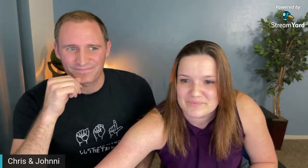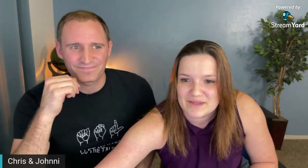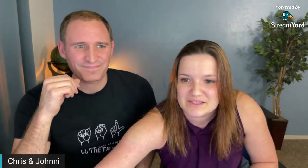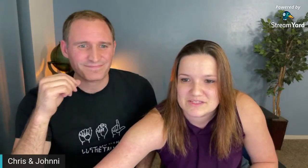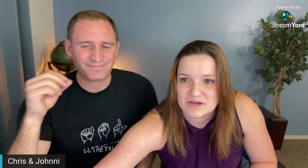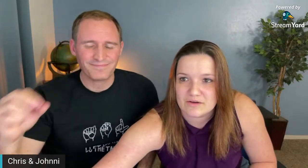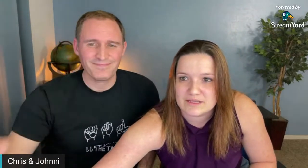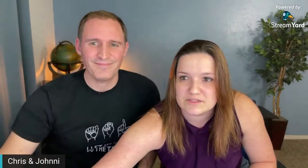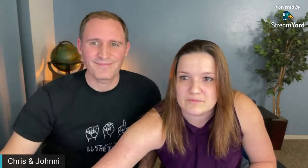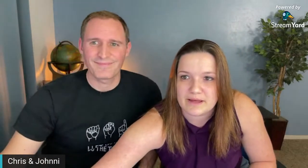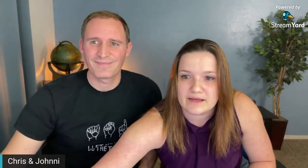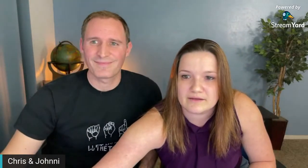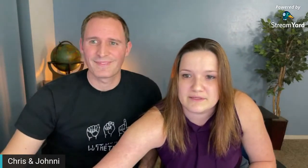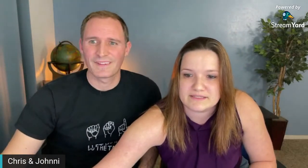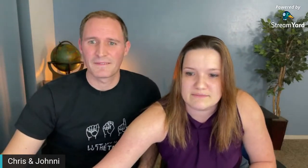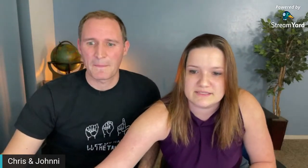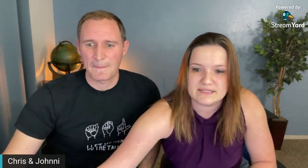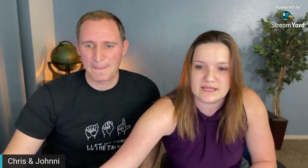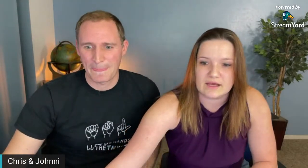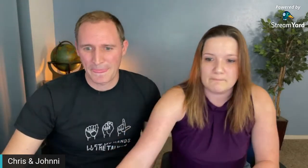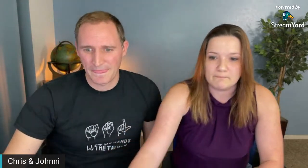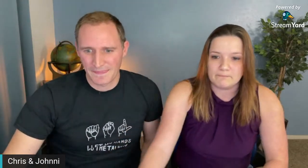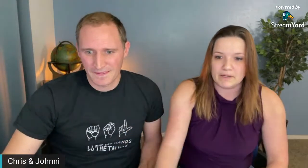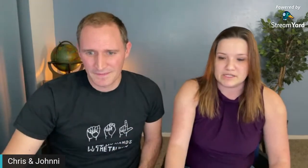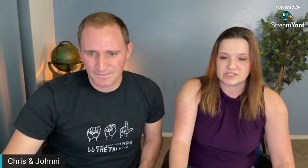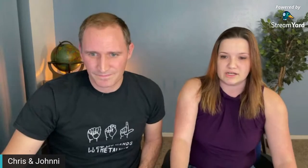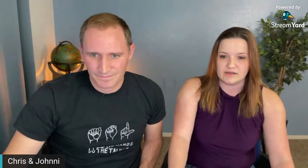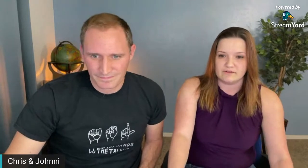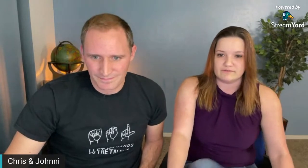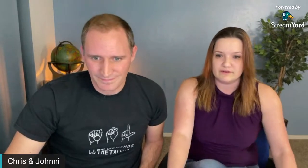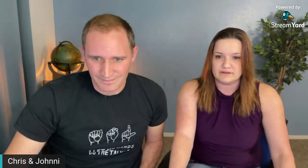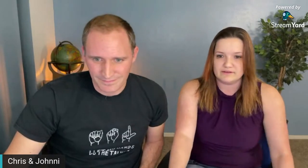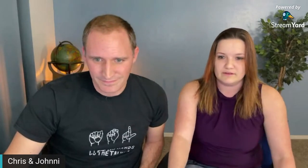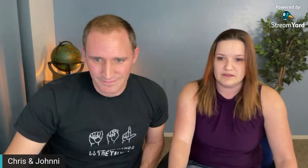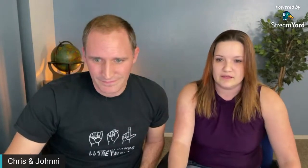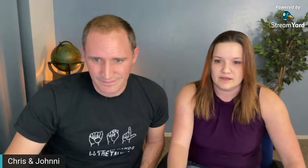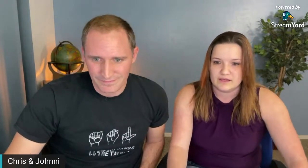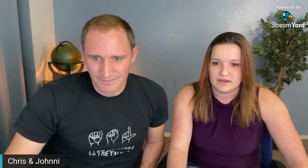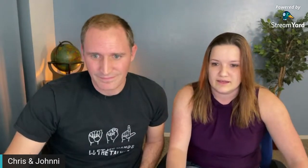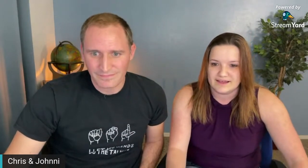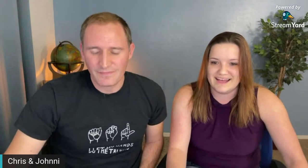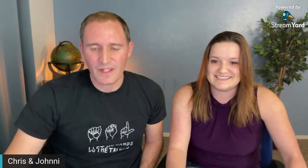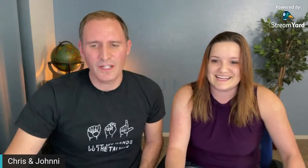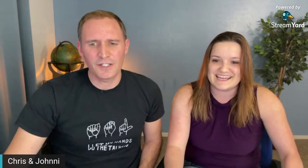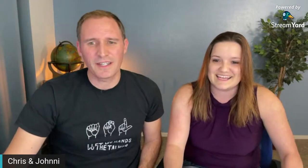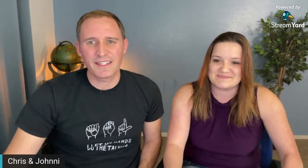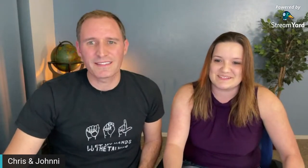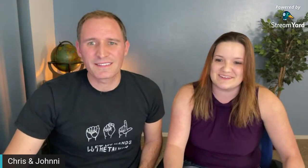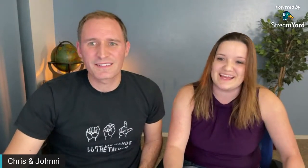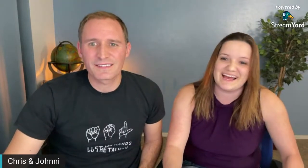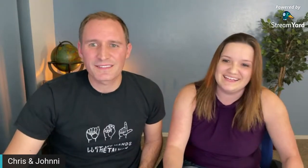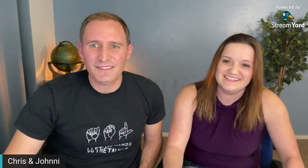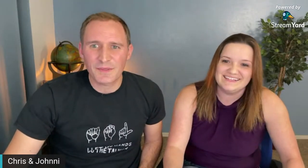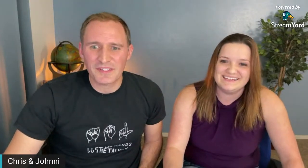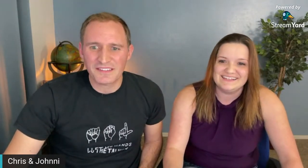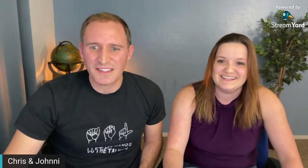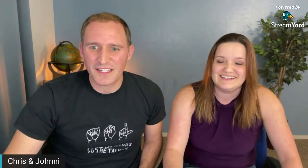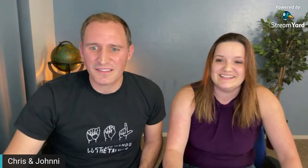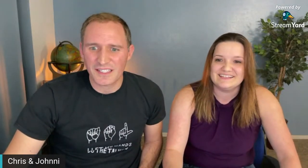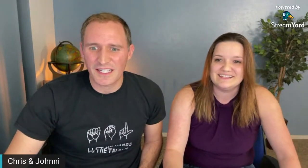So let's go back because I'm missing like a bunch of I second guess myself. Yeah. Somebody was asking how to sign